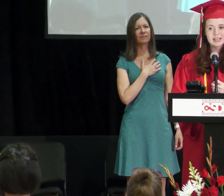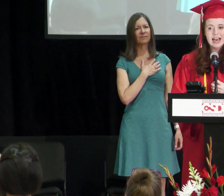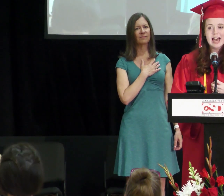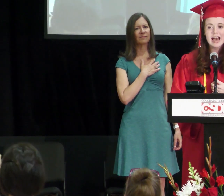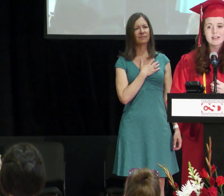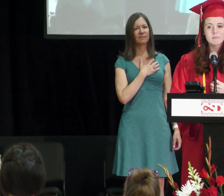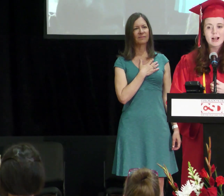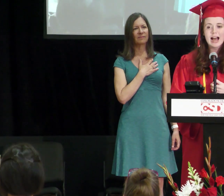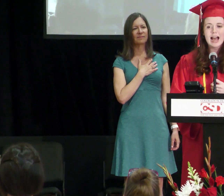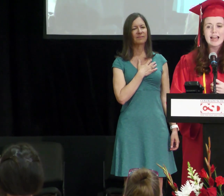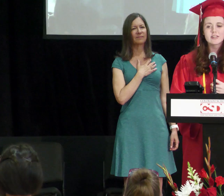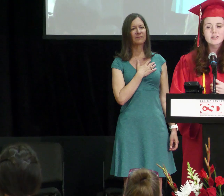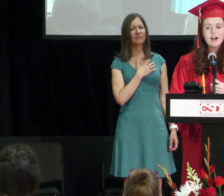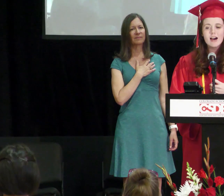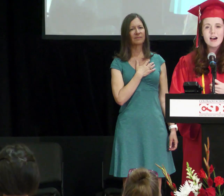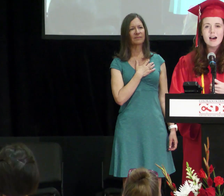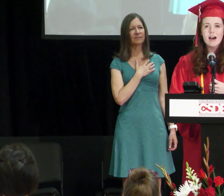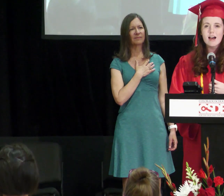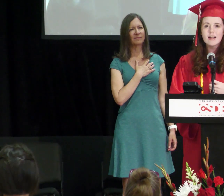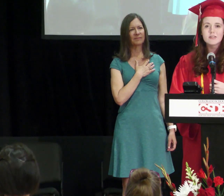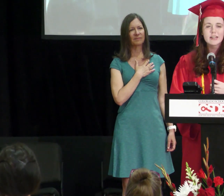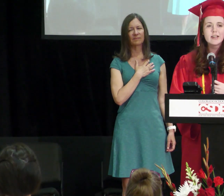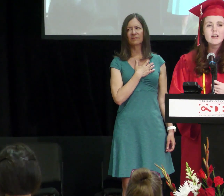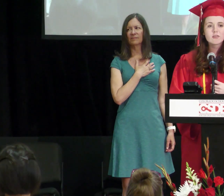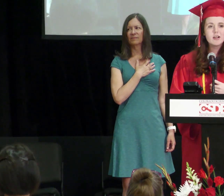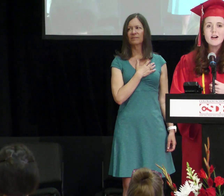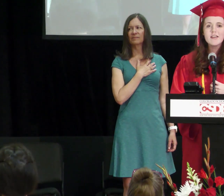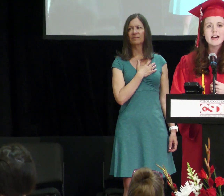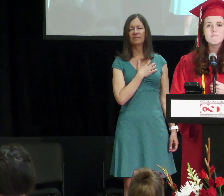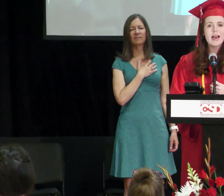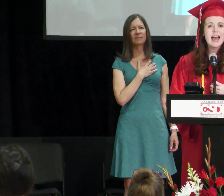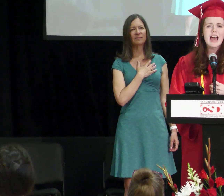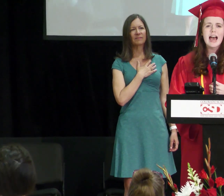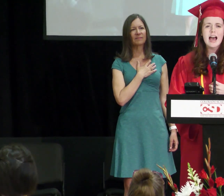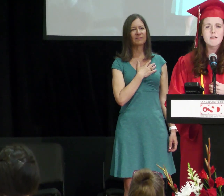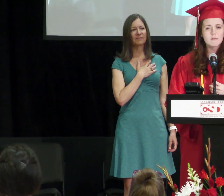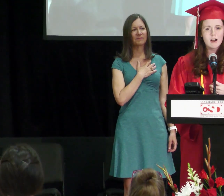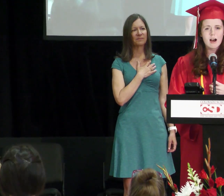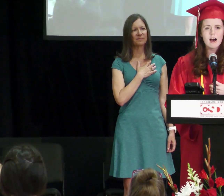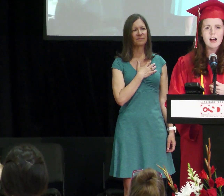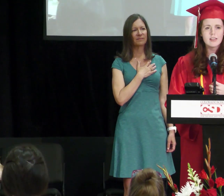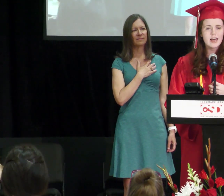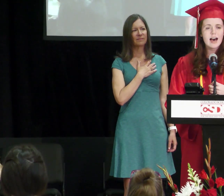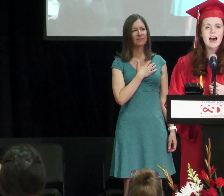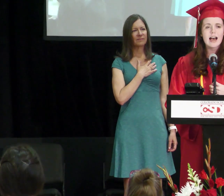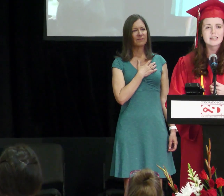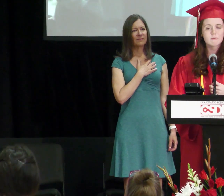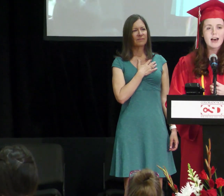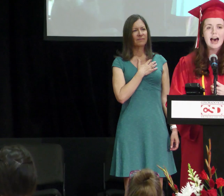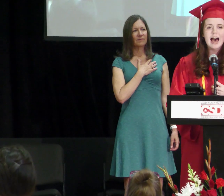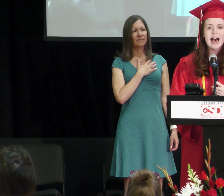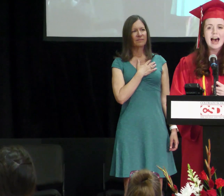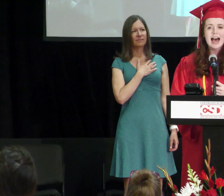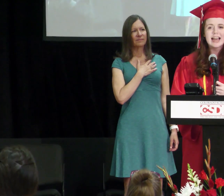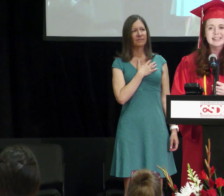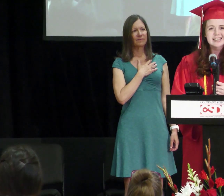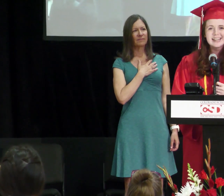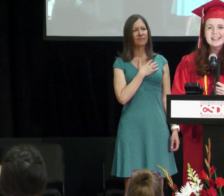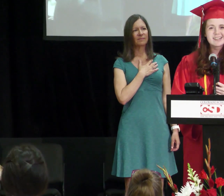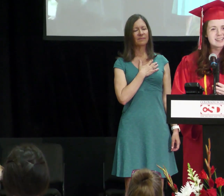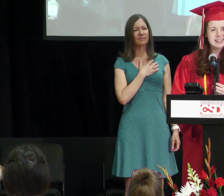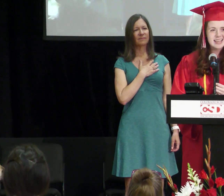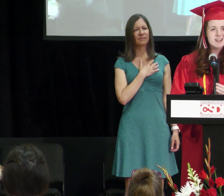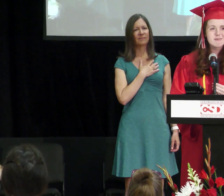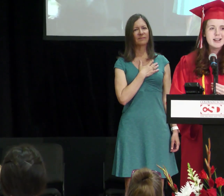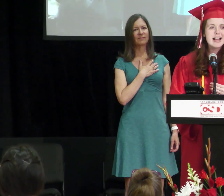and bright stars through the paralyzed fight,